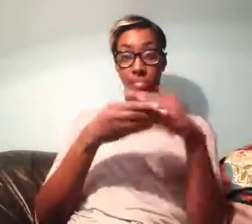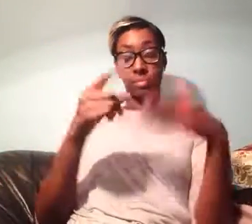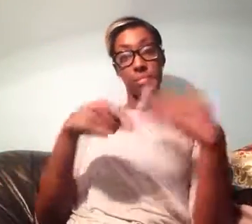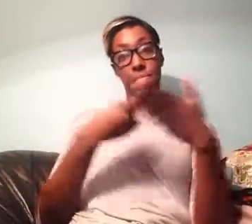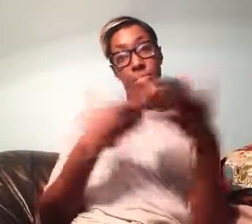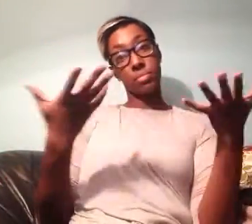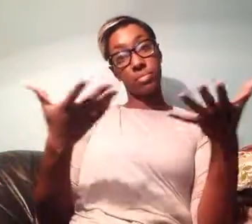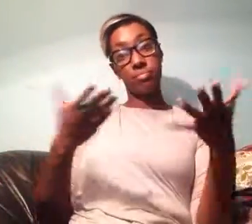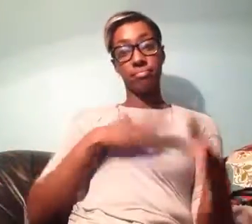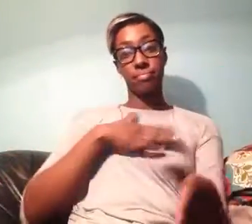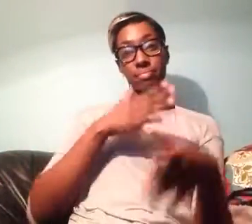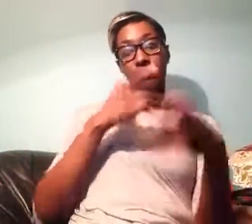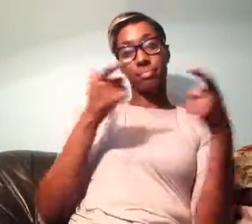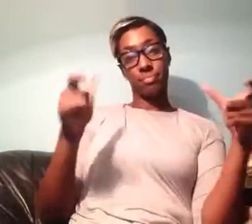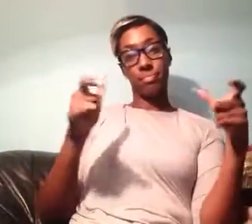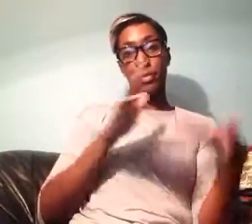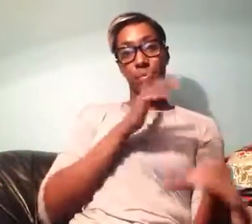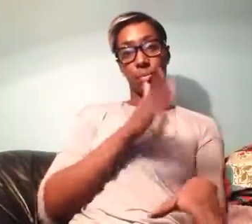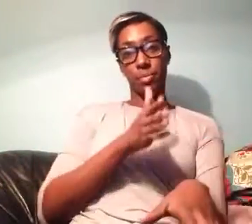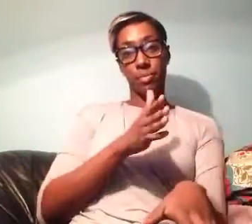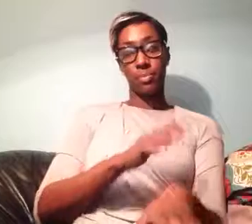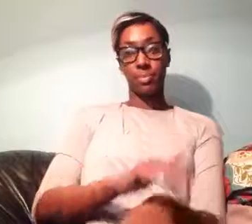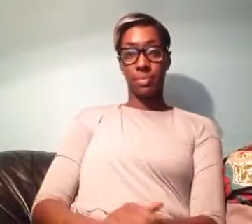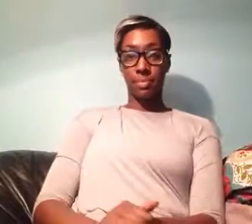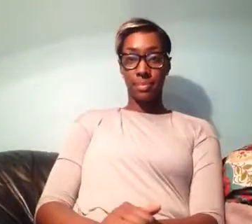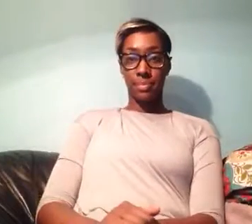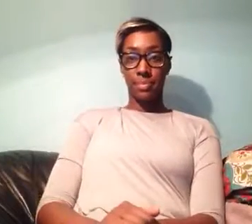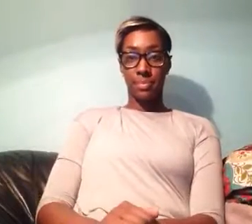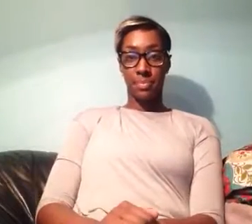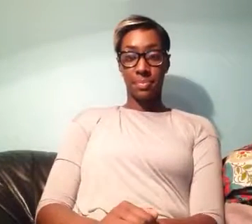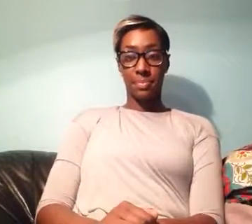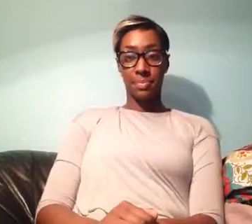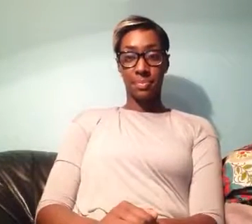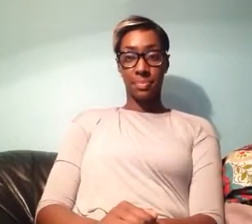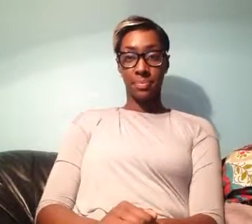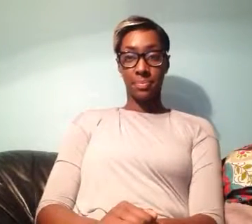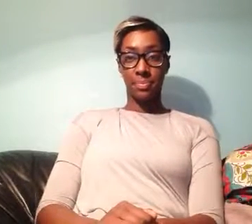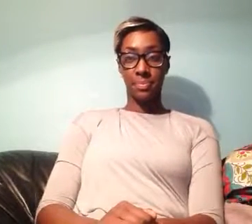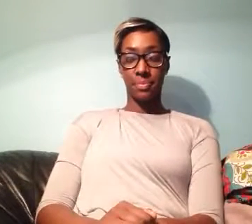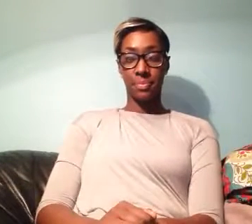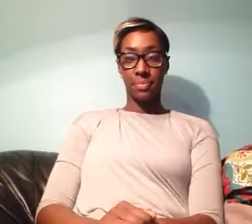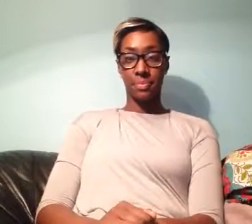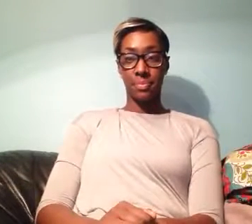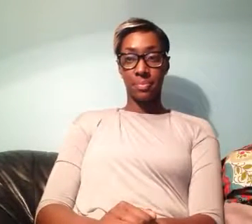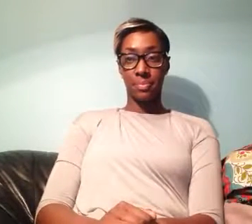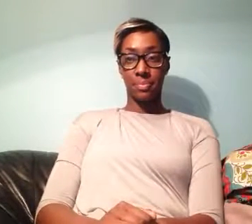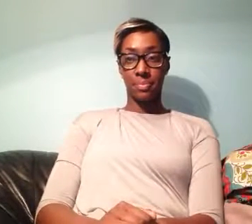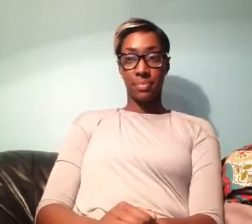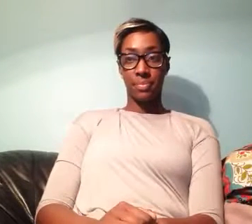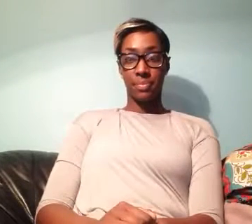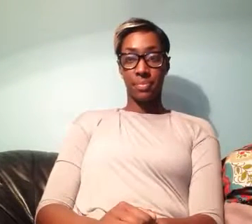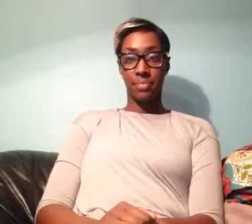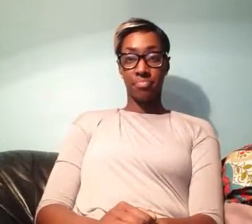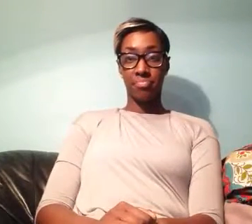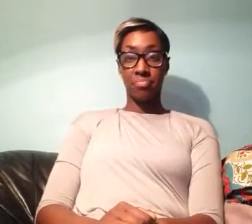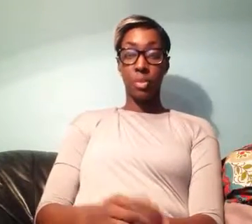Some of my favorite memories are about big grandma. I called her big grandma because I also had a little grandma.